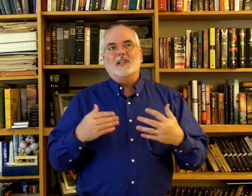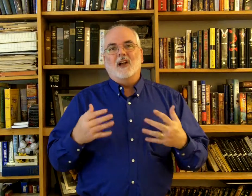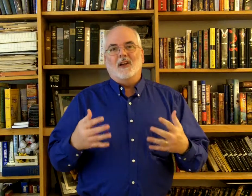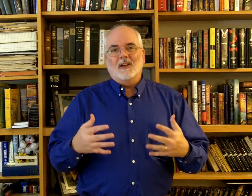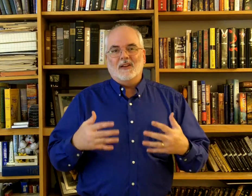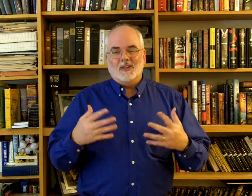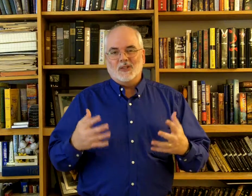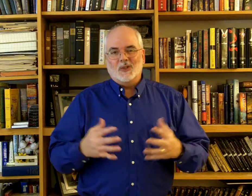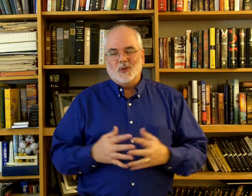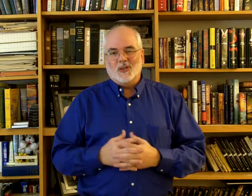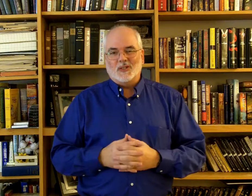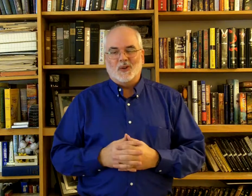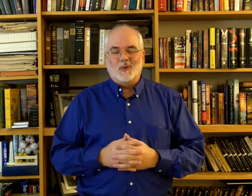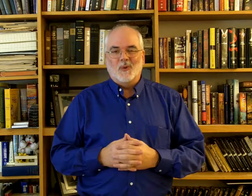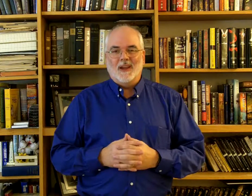sung to a certain way.